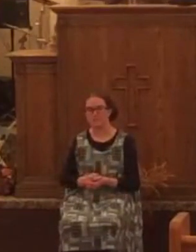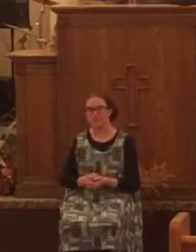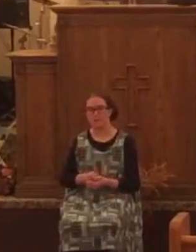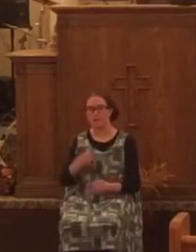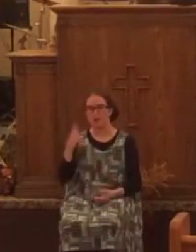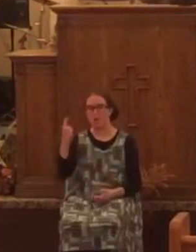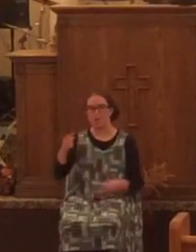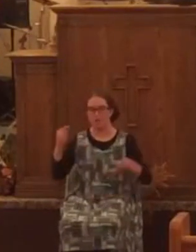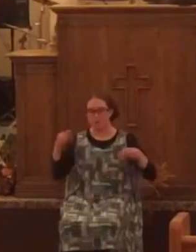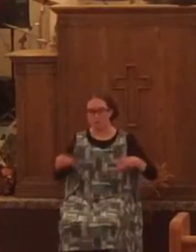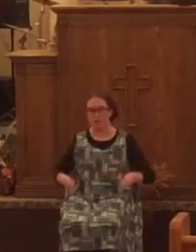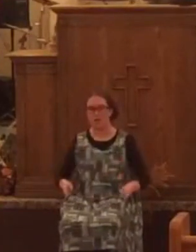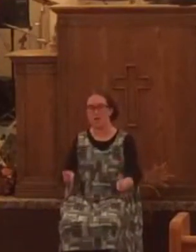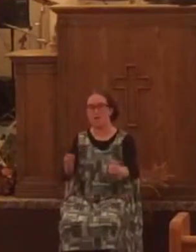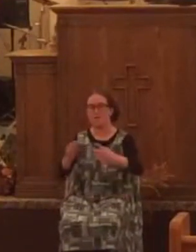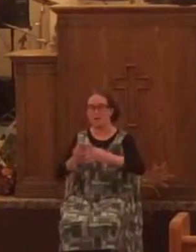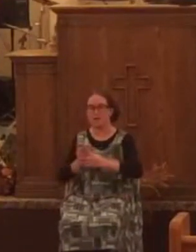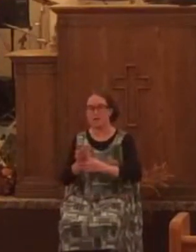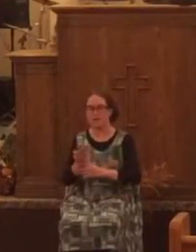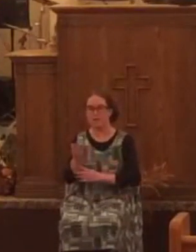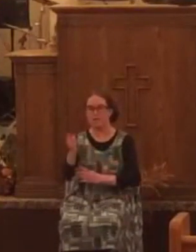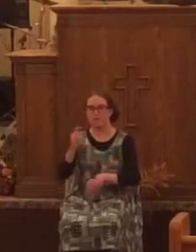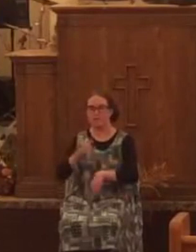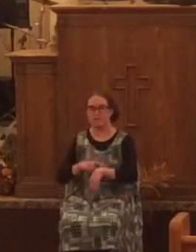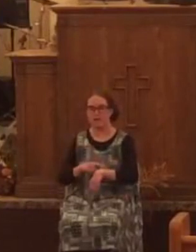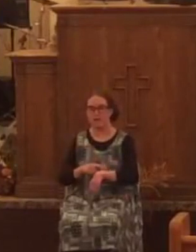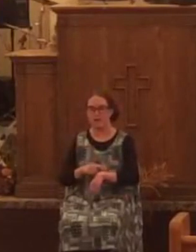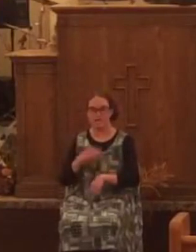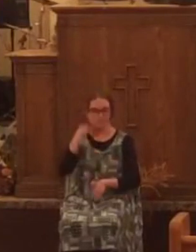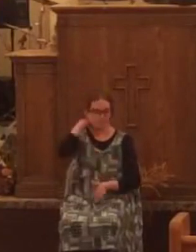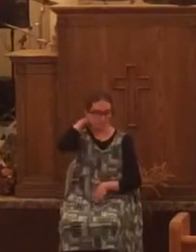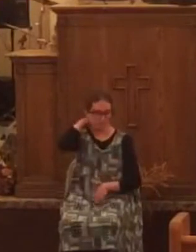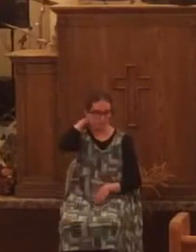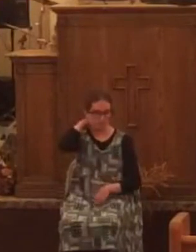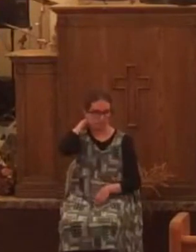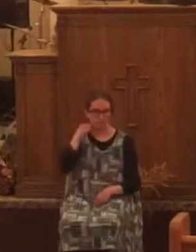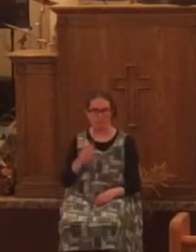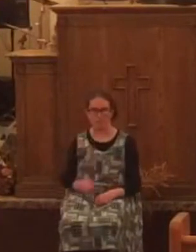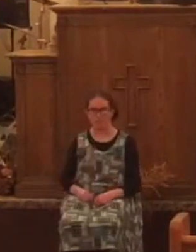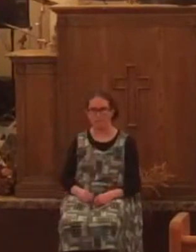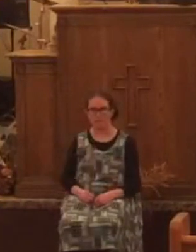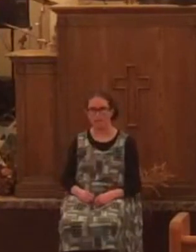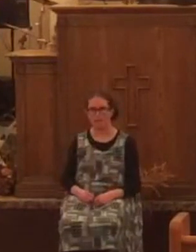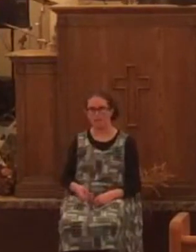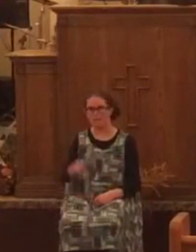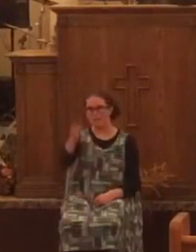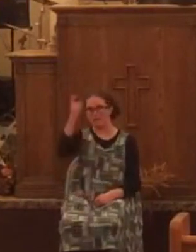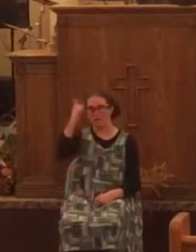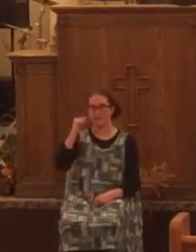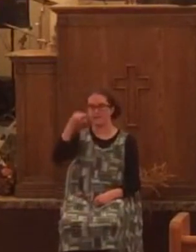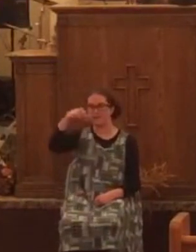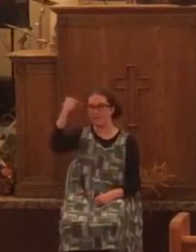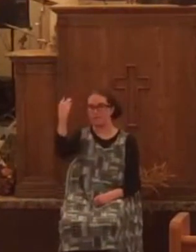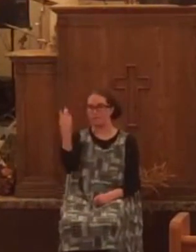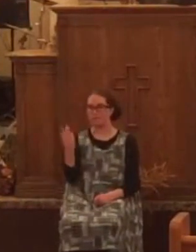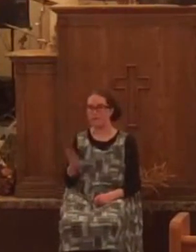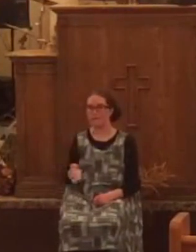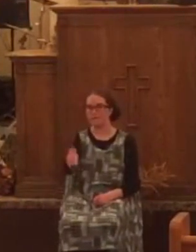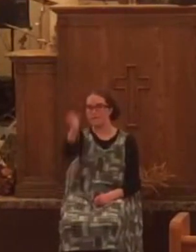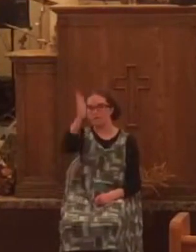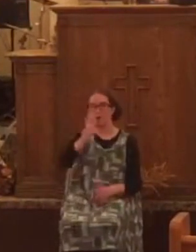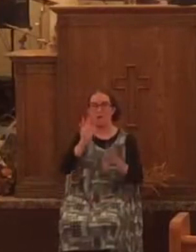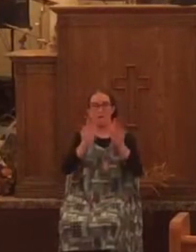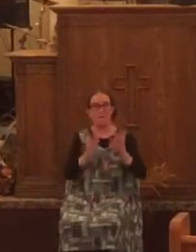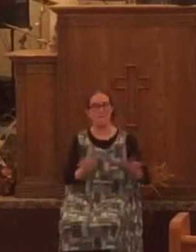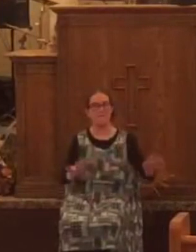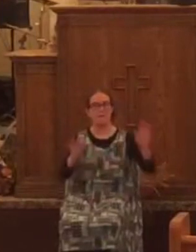The only way we made it through that time, that season, was because of the grace of God, the mercy